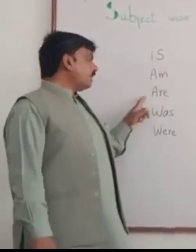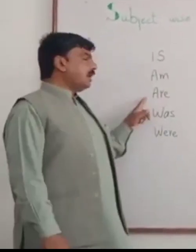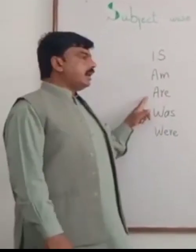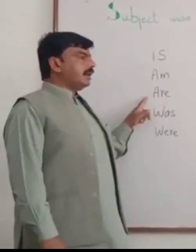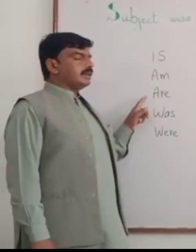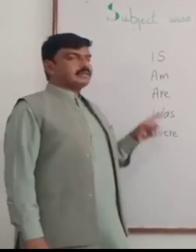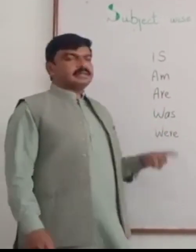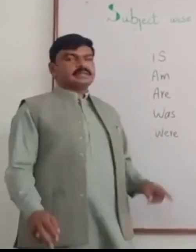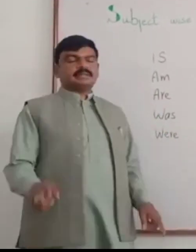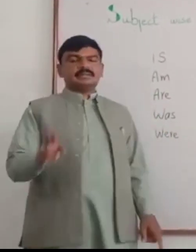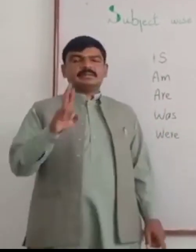are